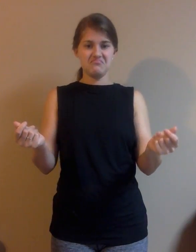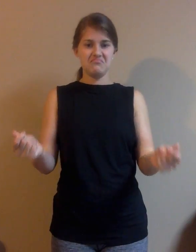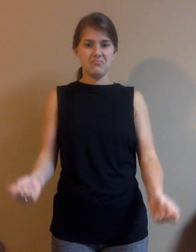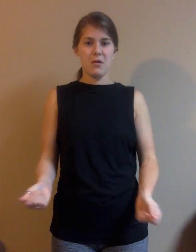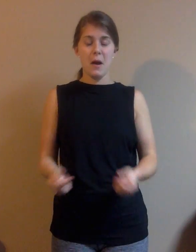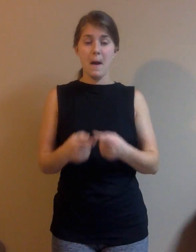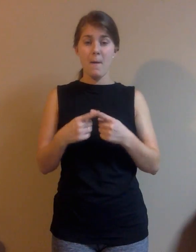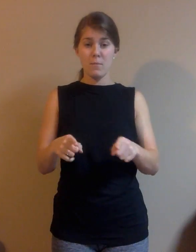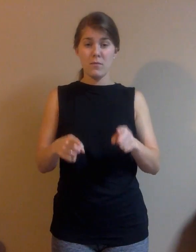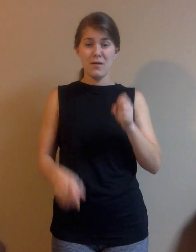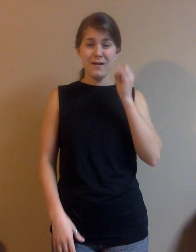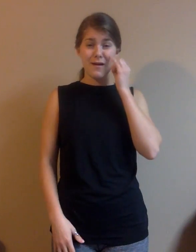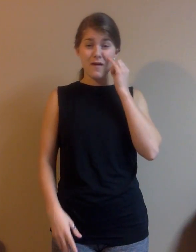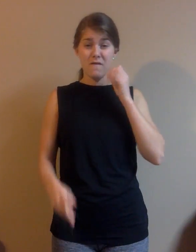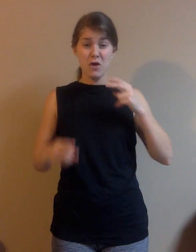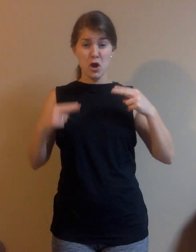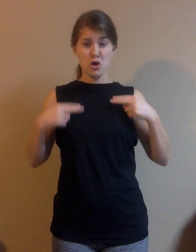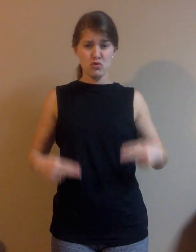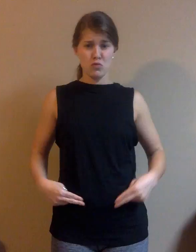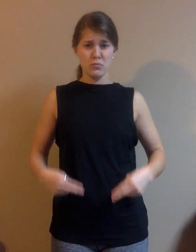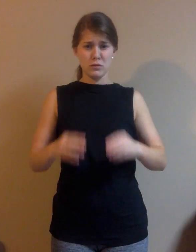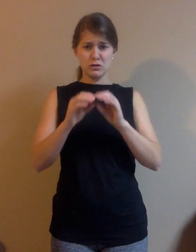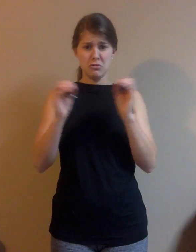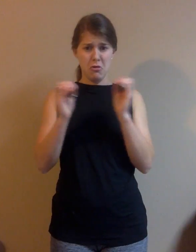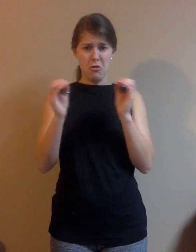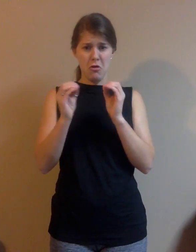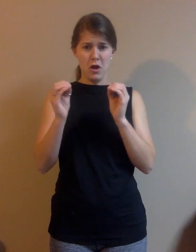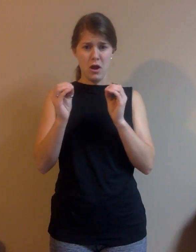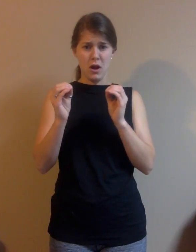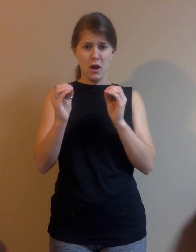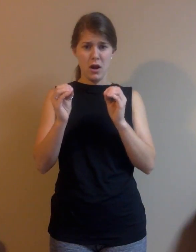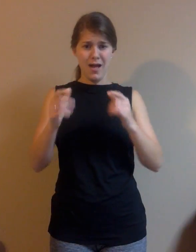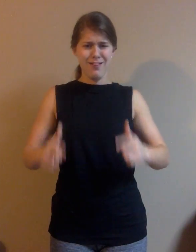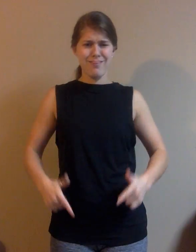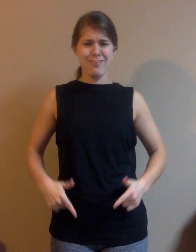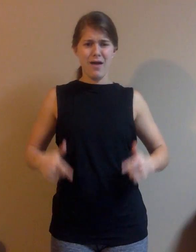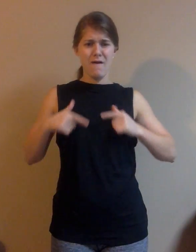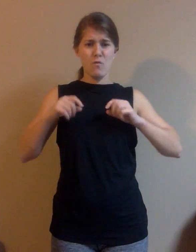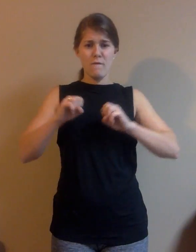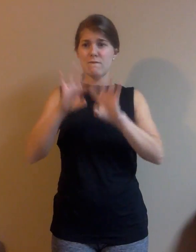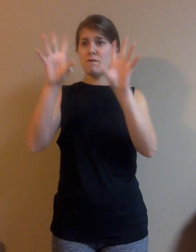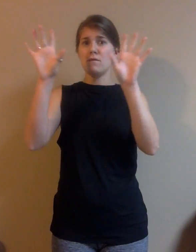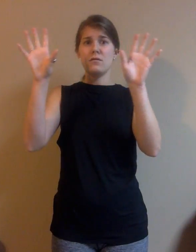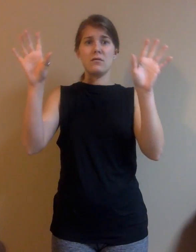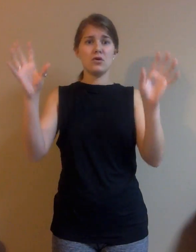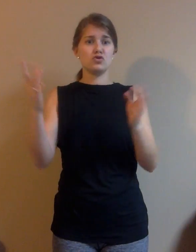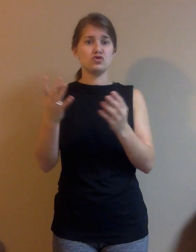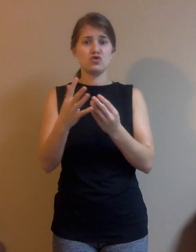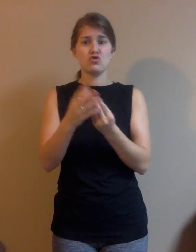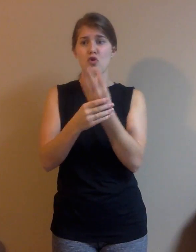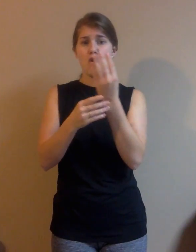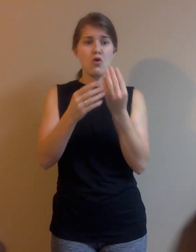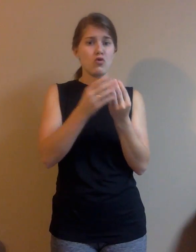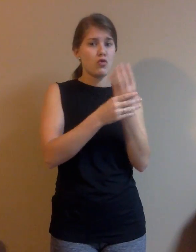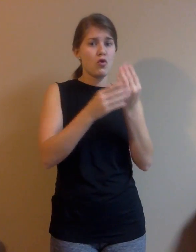right. What TED celebrates is the gift of the human imagination. We have to be careful now that